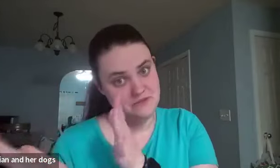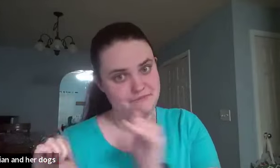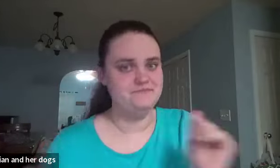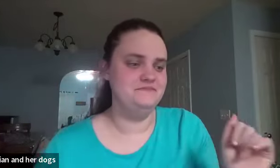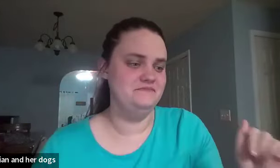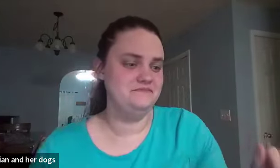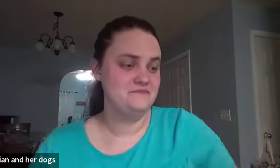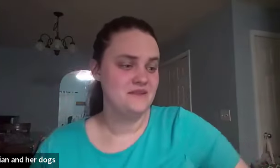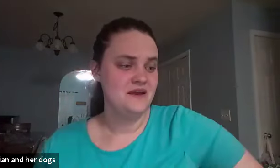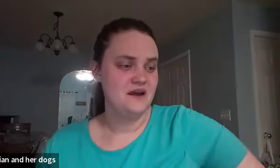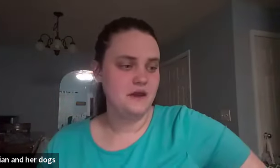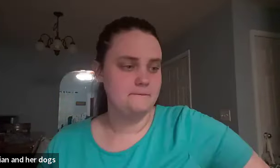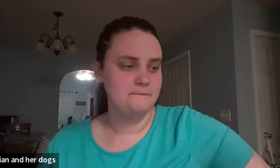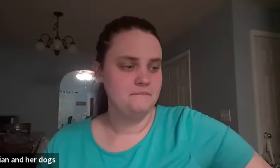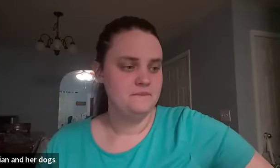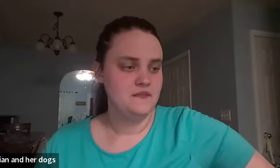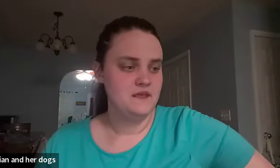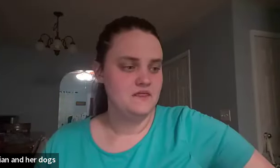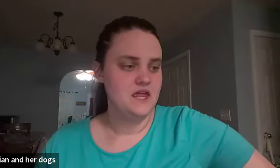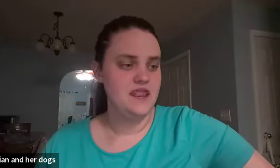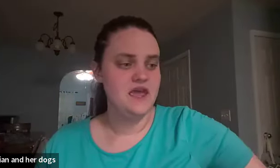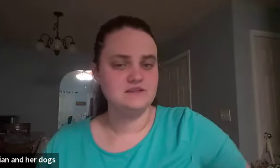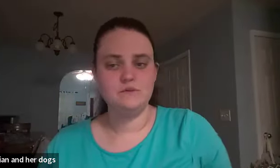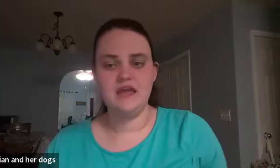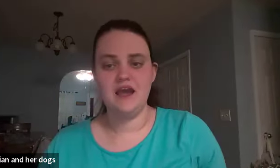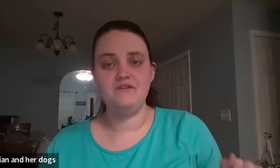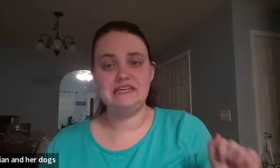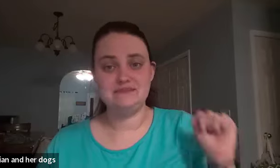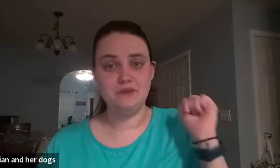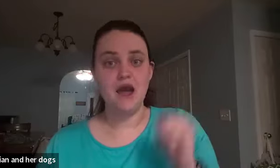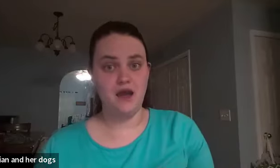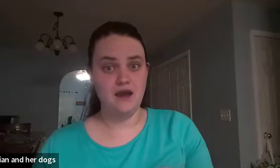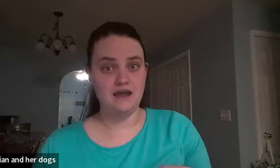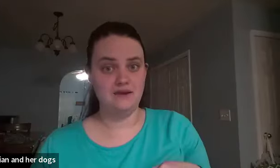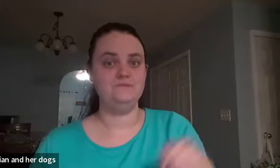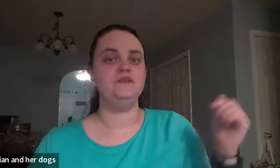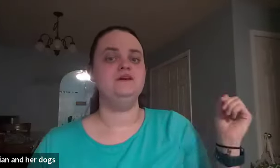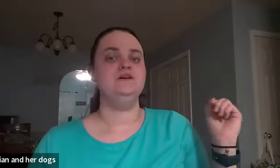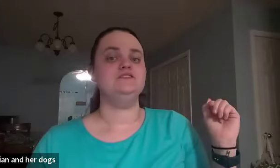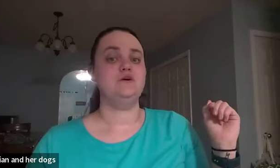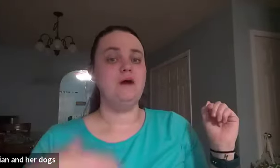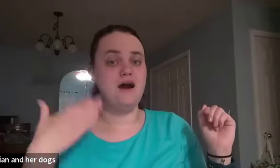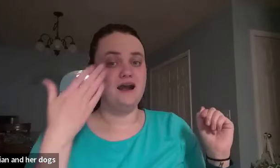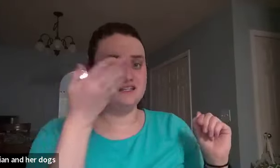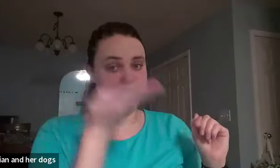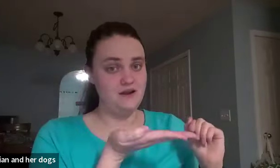just me. Okay. The next one we have is pie. So pie is going to be